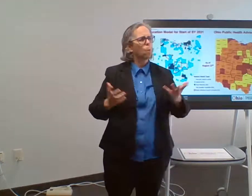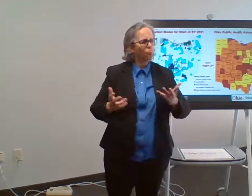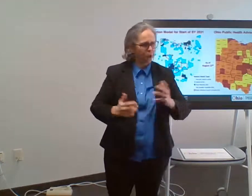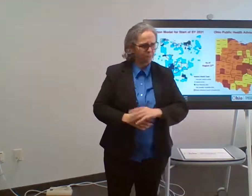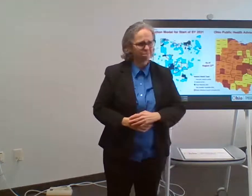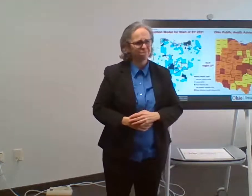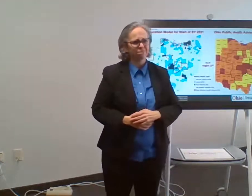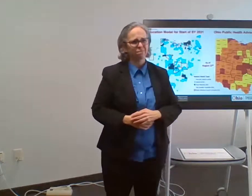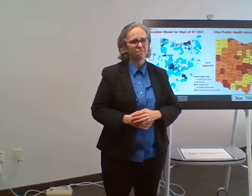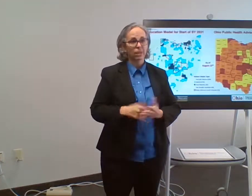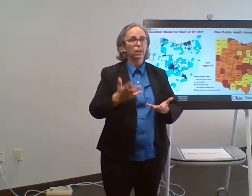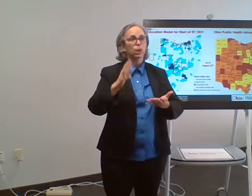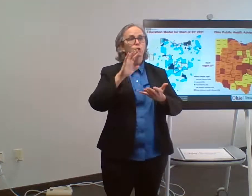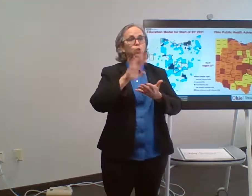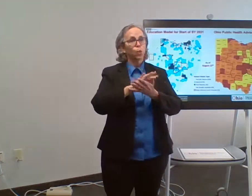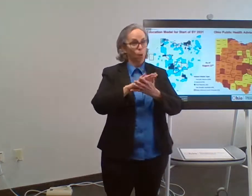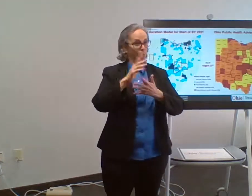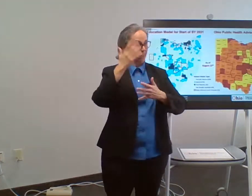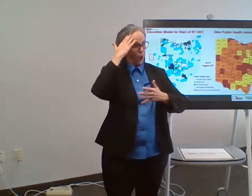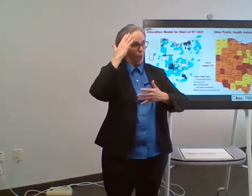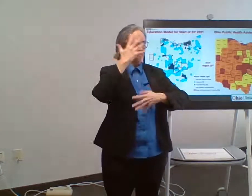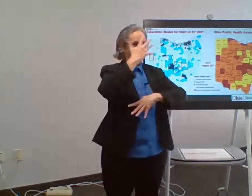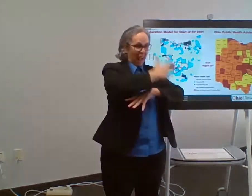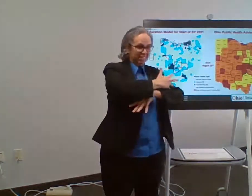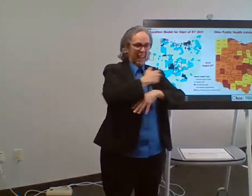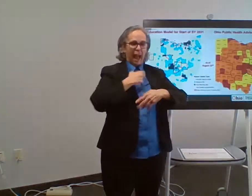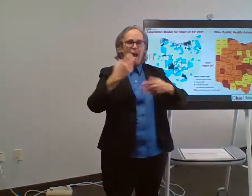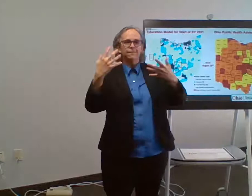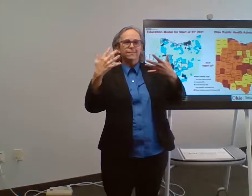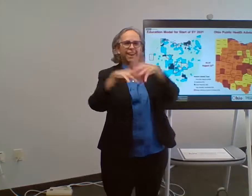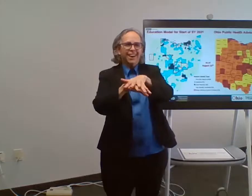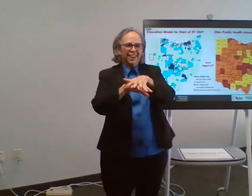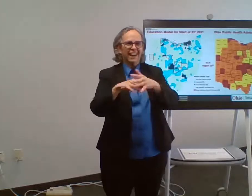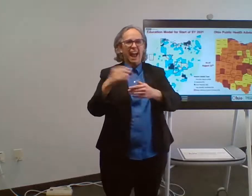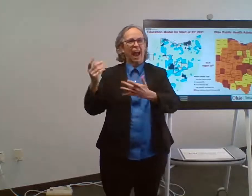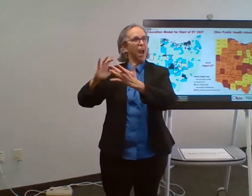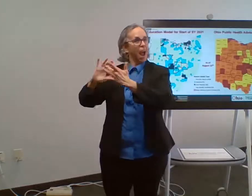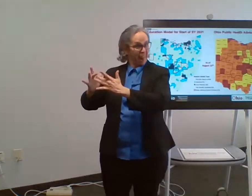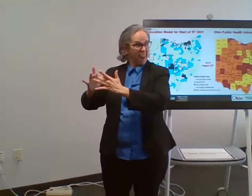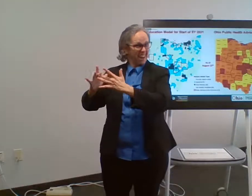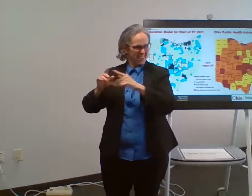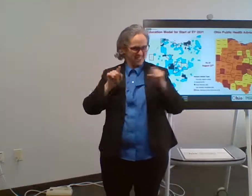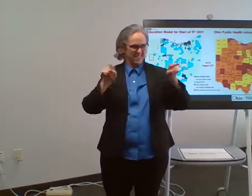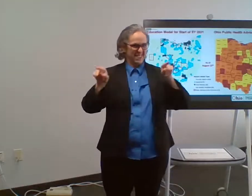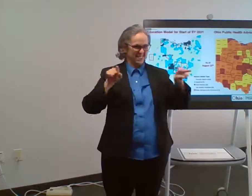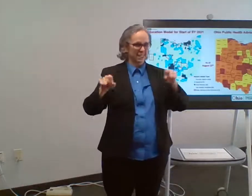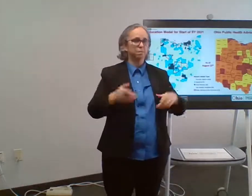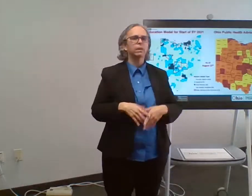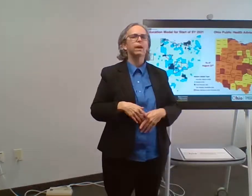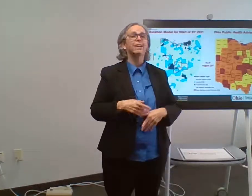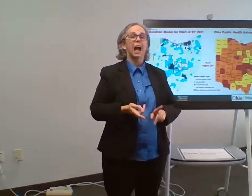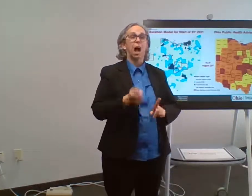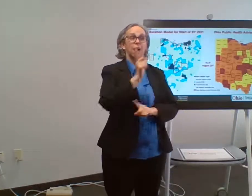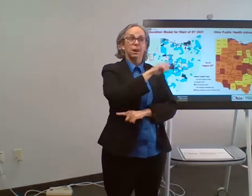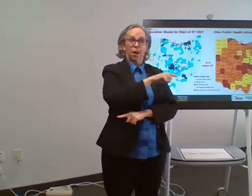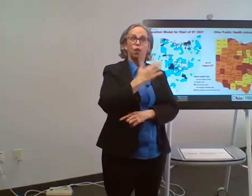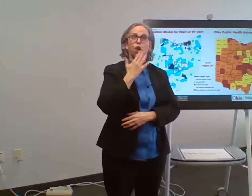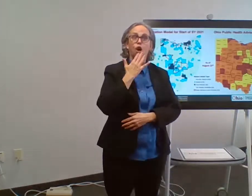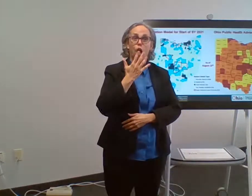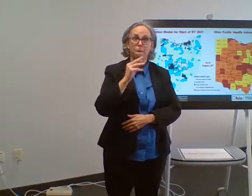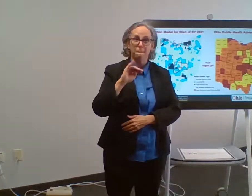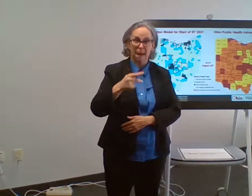done, where you see counties in red, with the red outline, those are